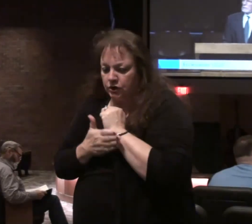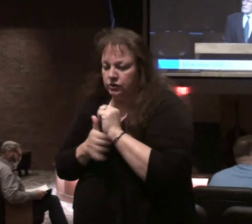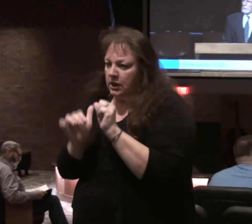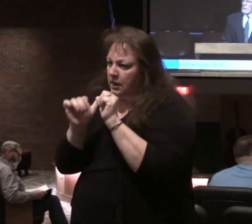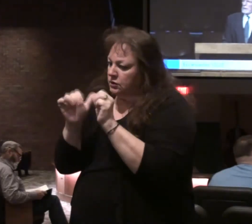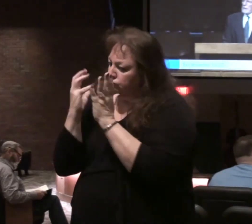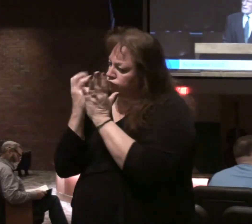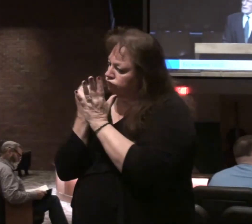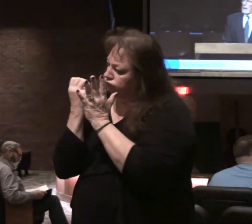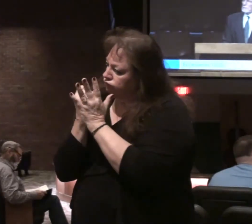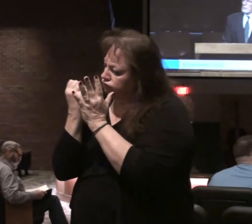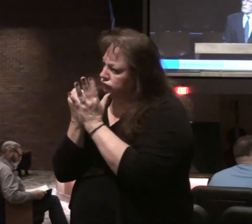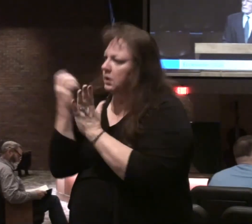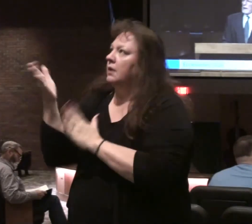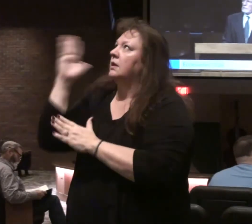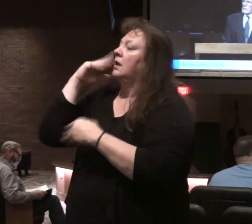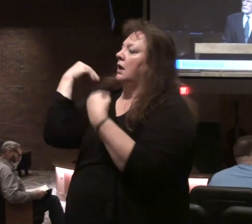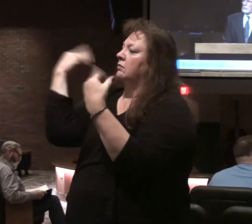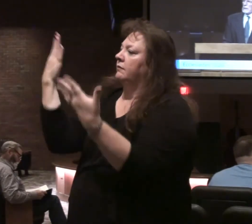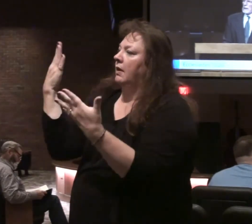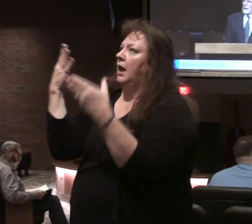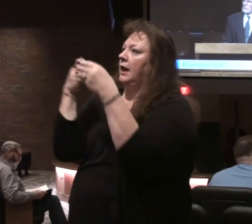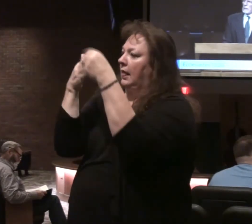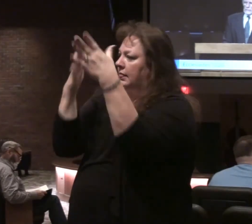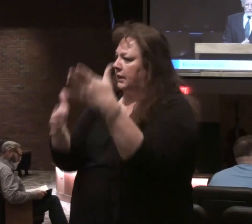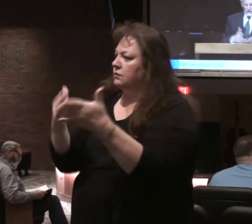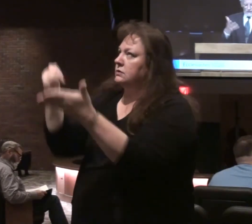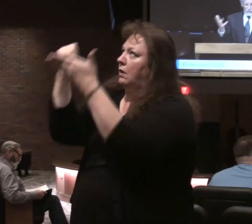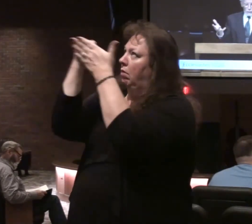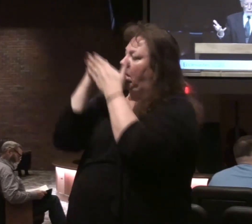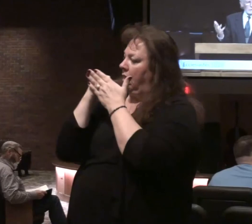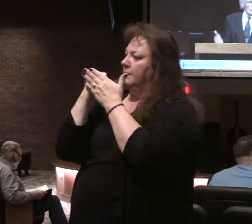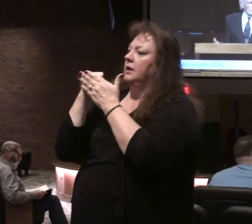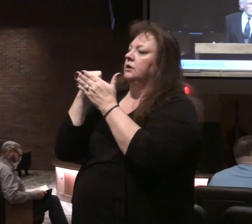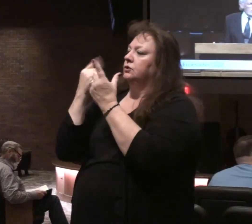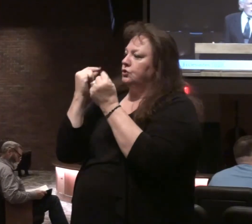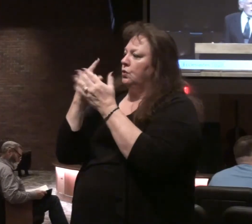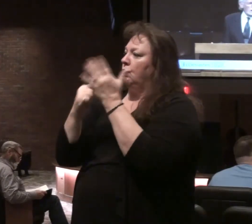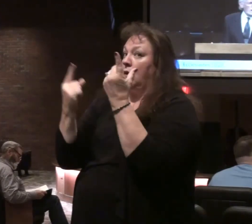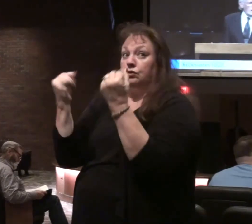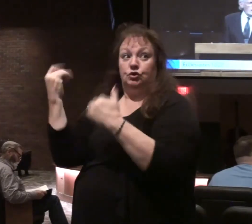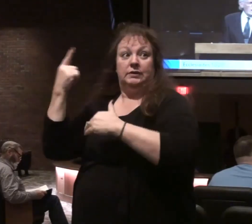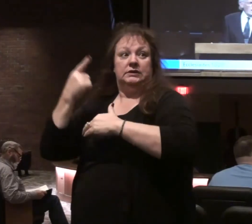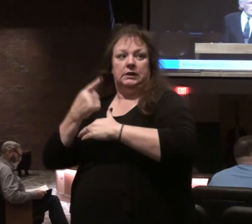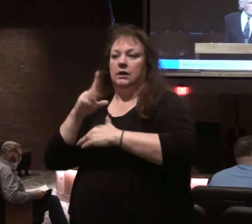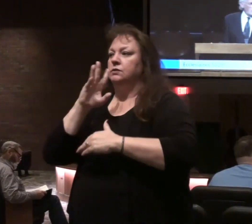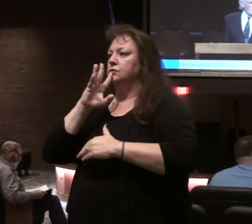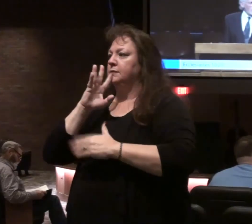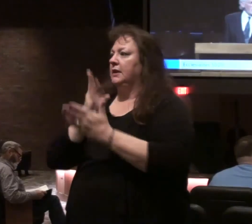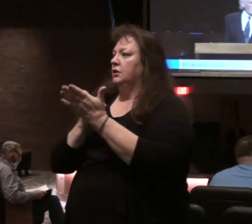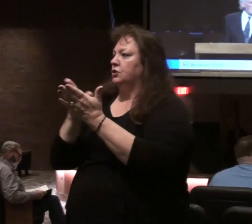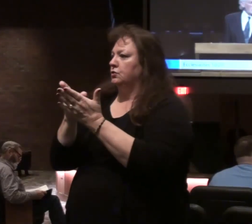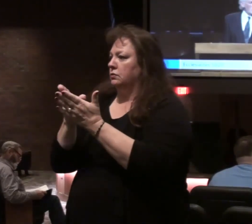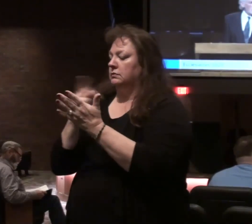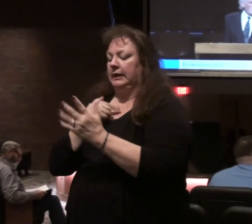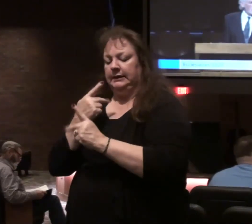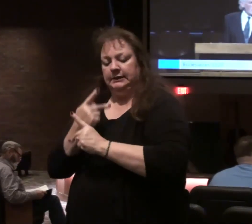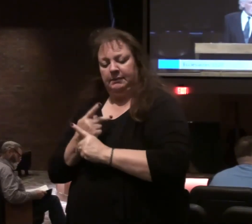continued opportunity that God will provide rulers that enable us to do what we're doing today. But be